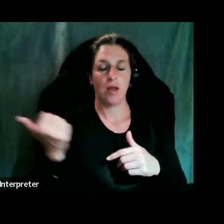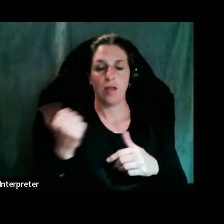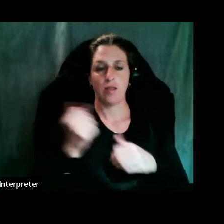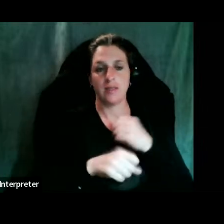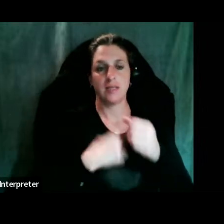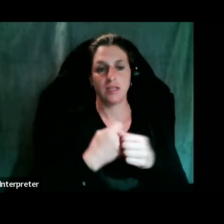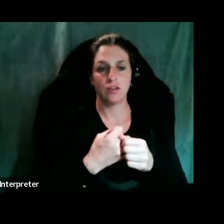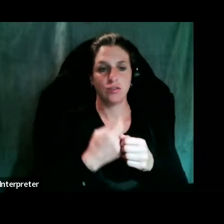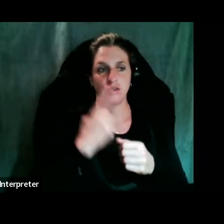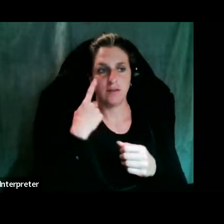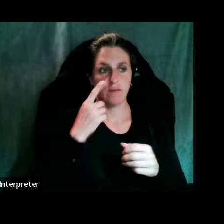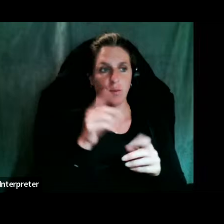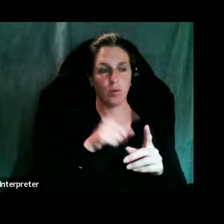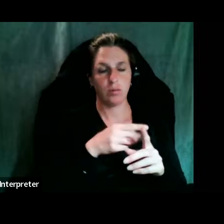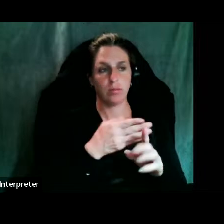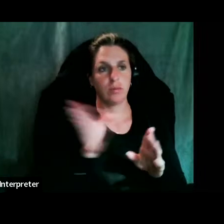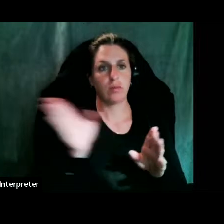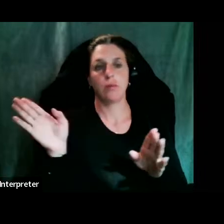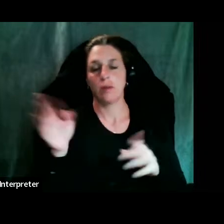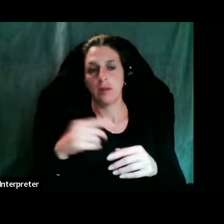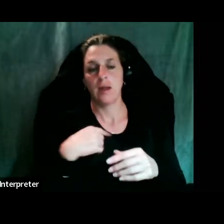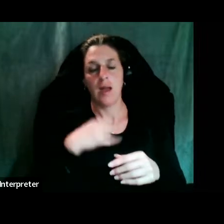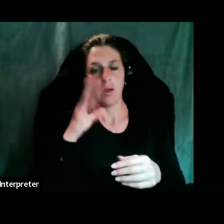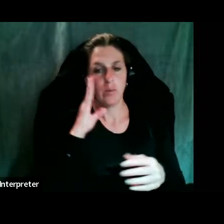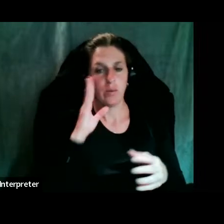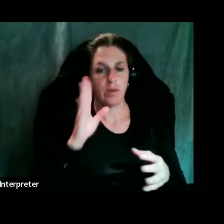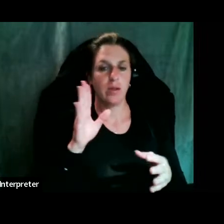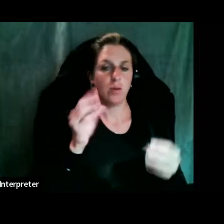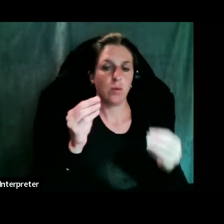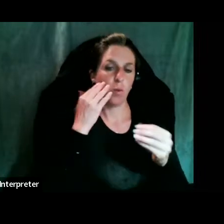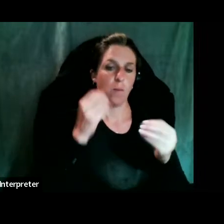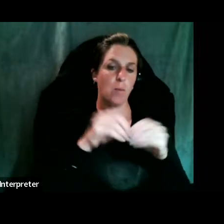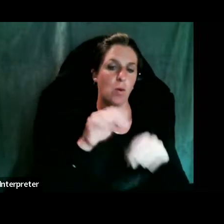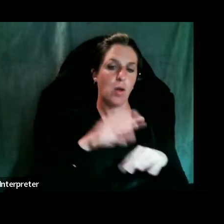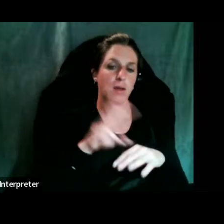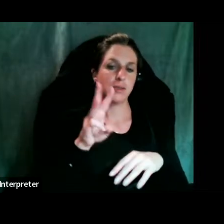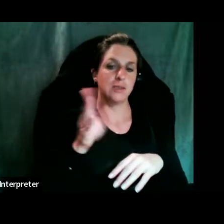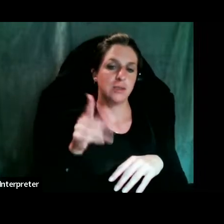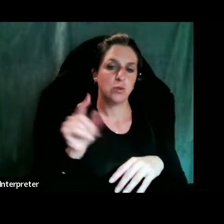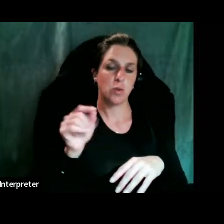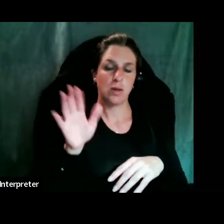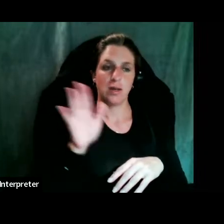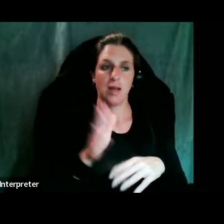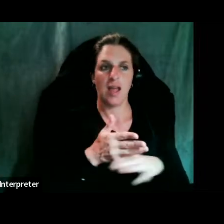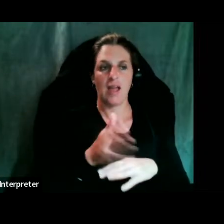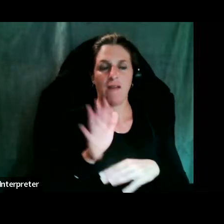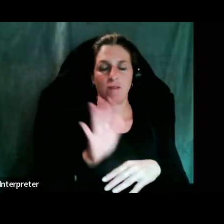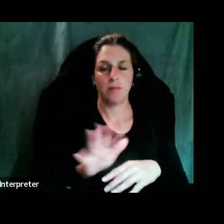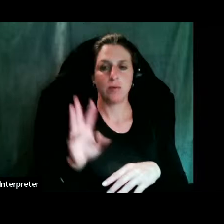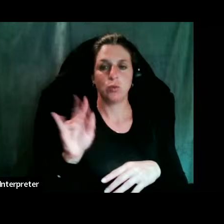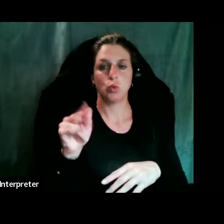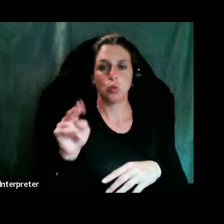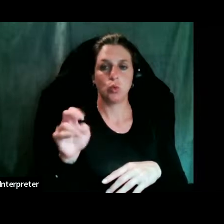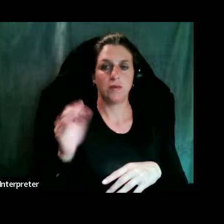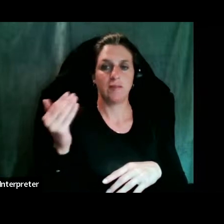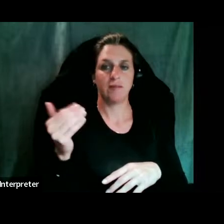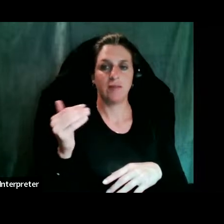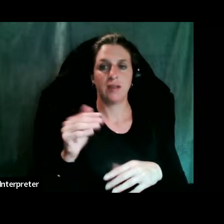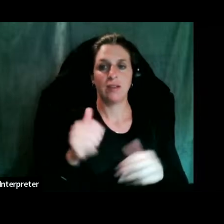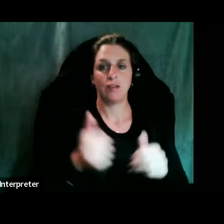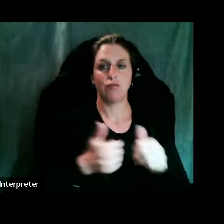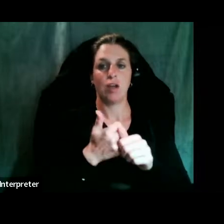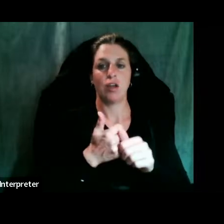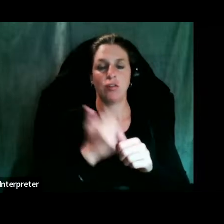okay. I'll know a lot more on 620 because after about June 15th, the tracker pretty much stops.